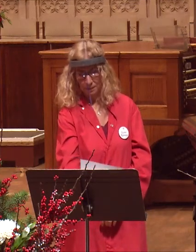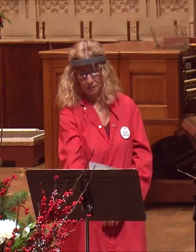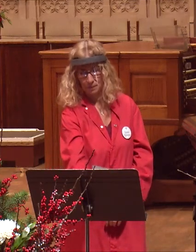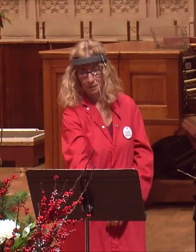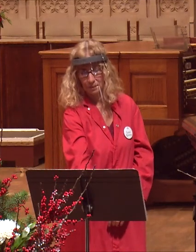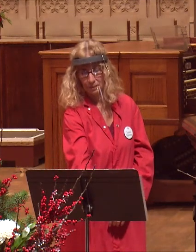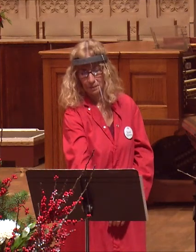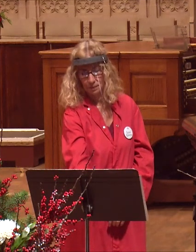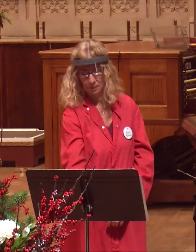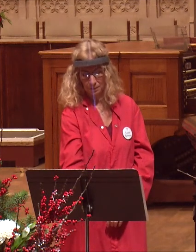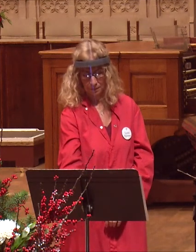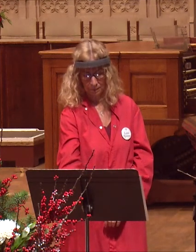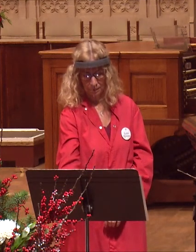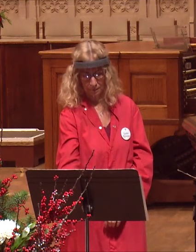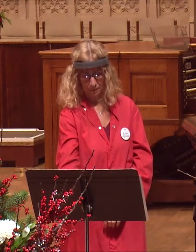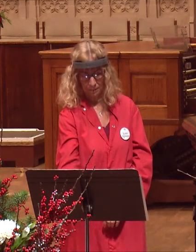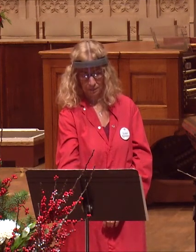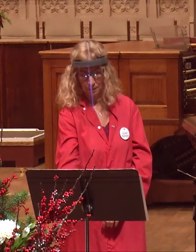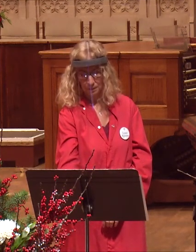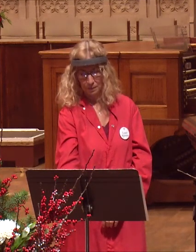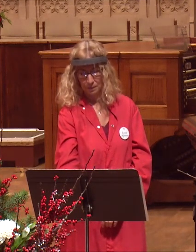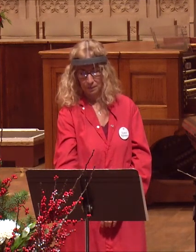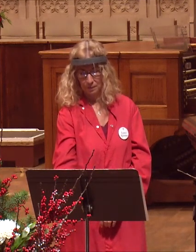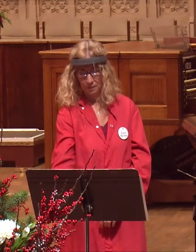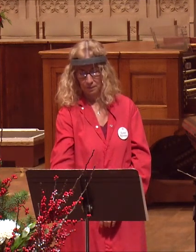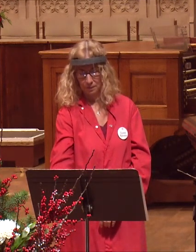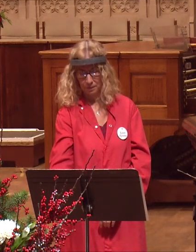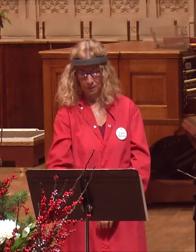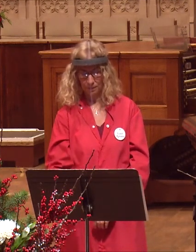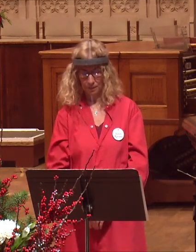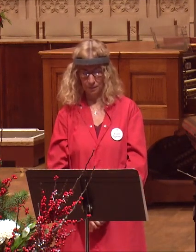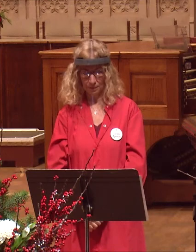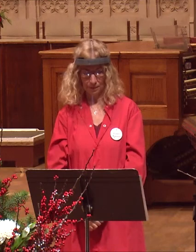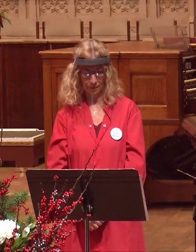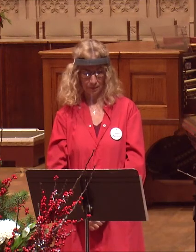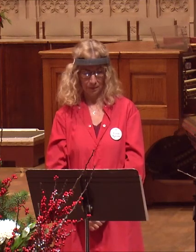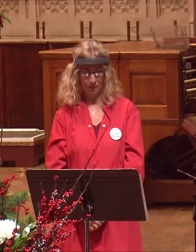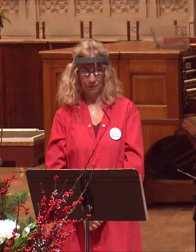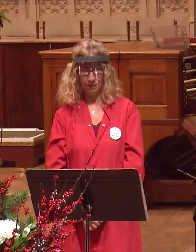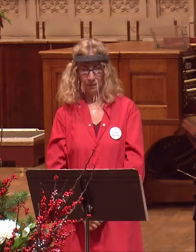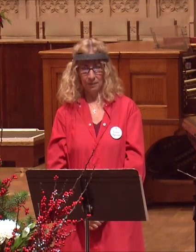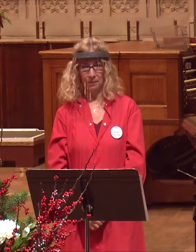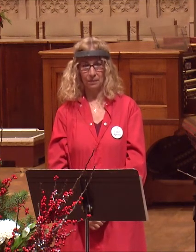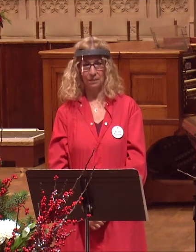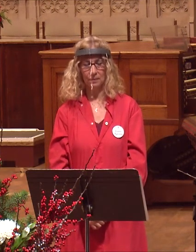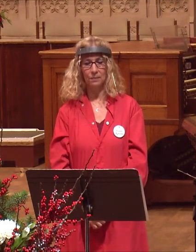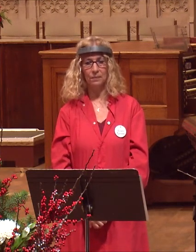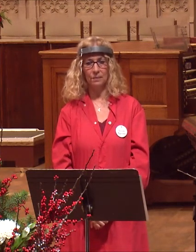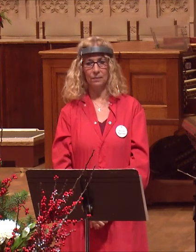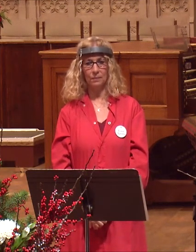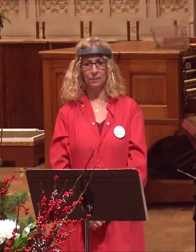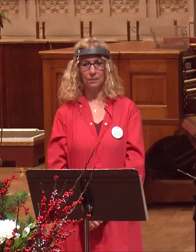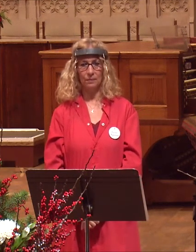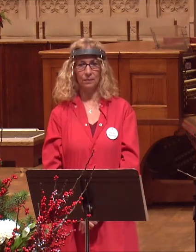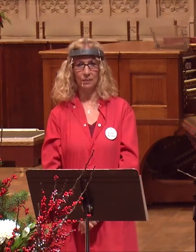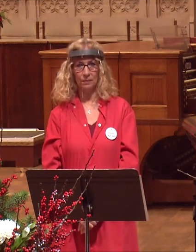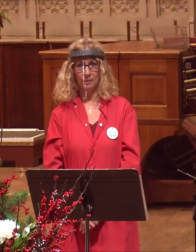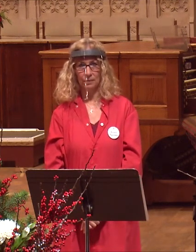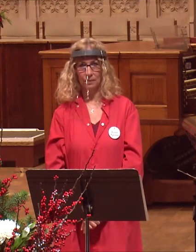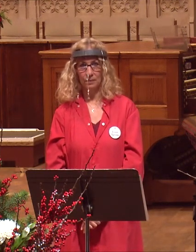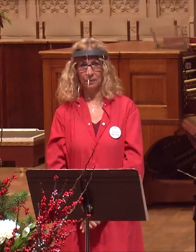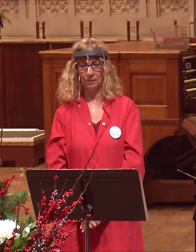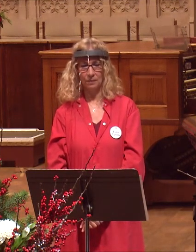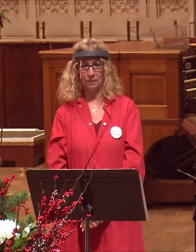vez, me llamó la atención este versículo específico, donde dice, no